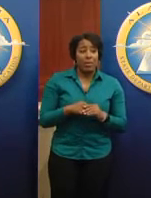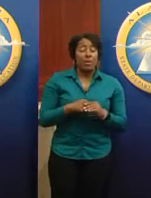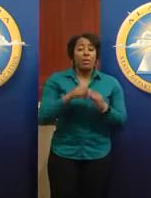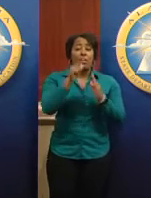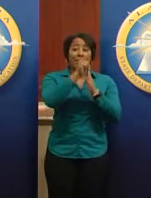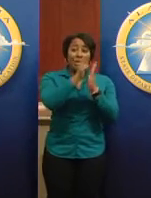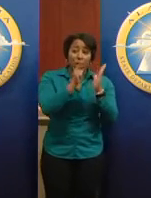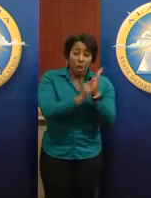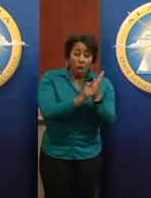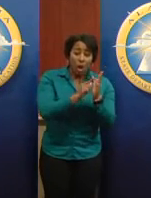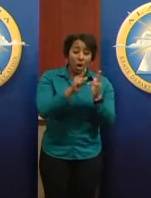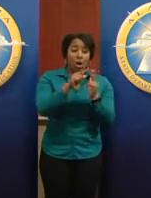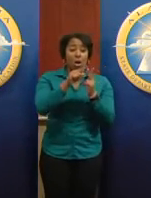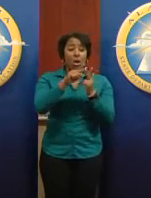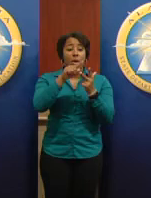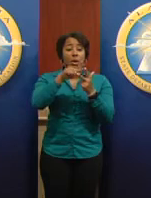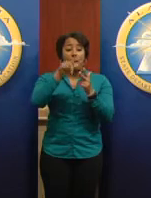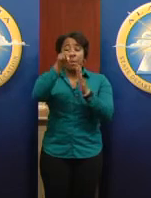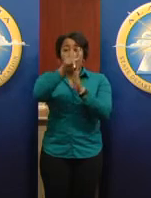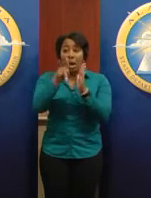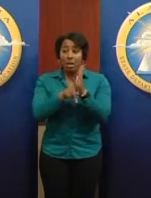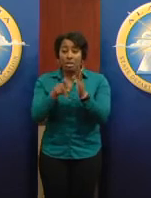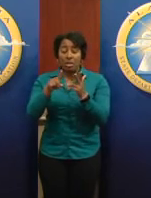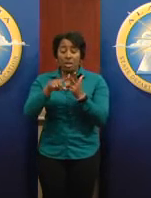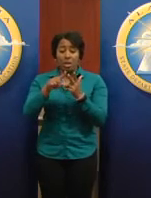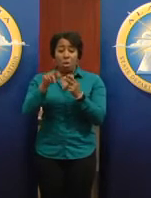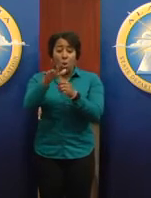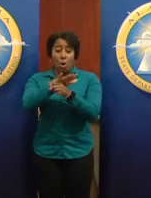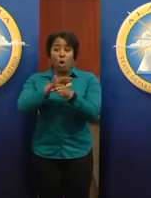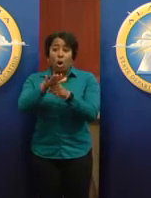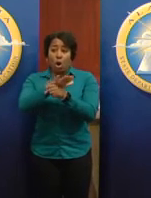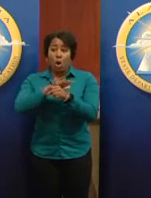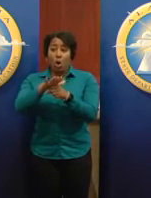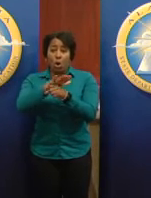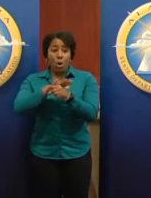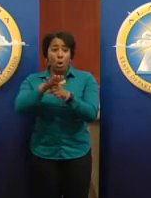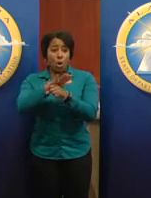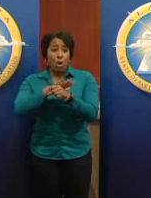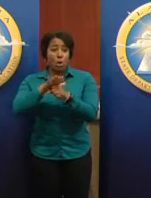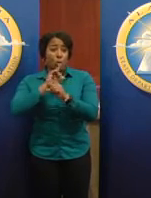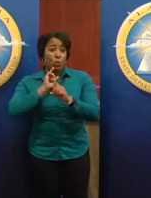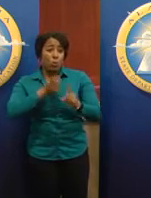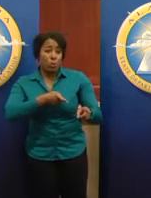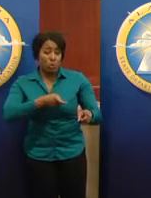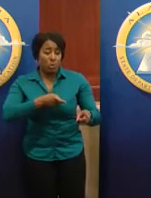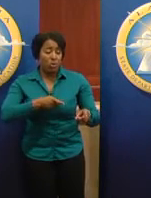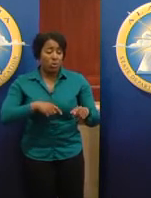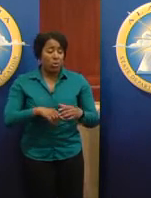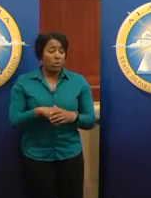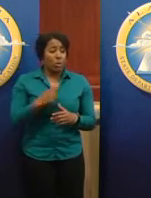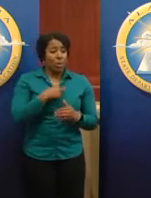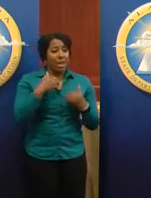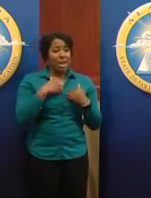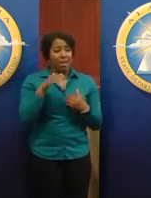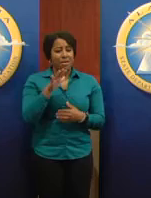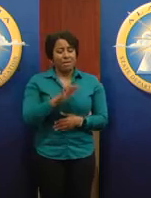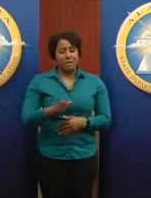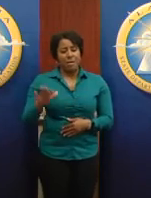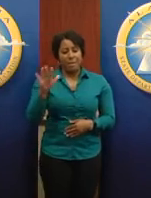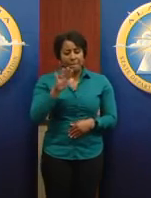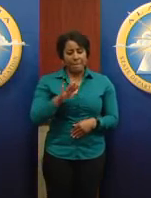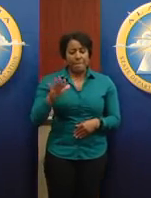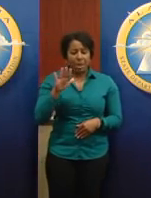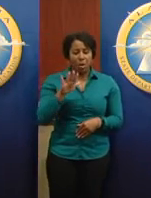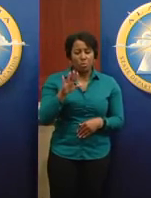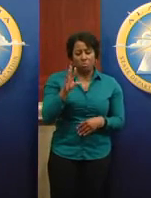it's policy, or it's a local ordinance or a critical practice. So we have about a half dozen cities. He and I were